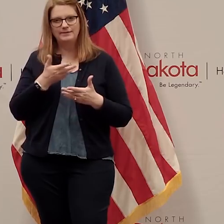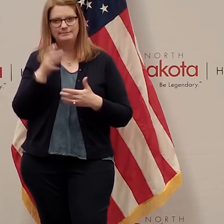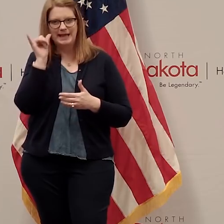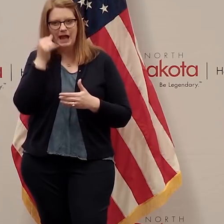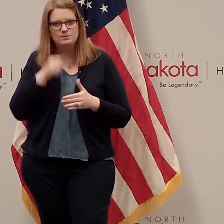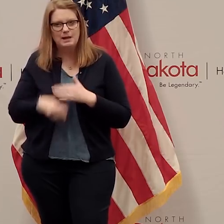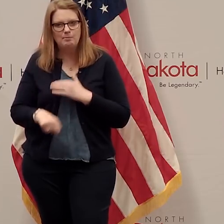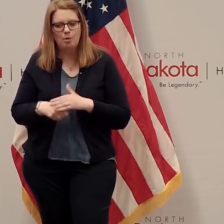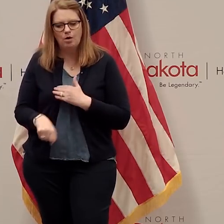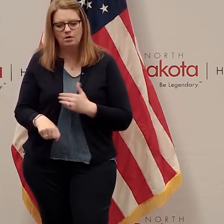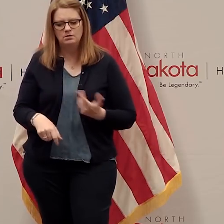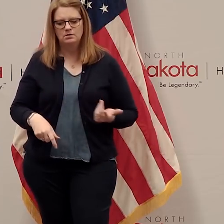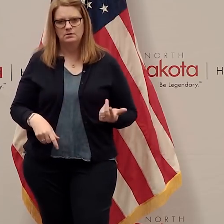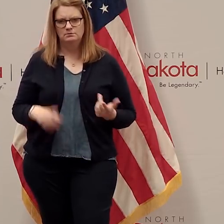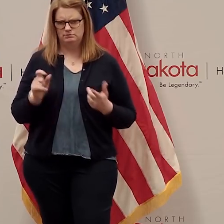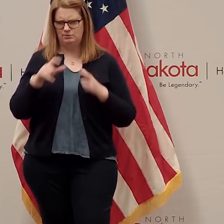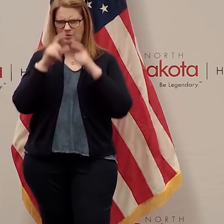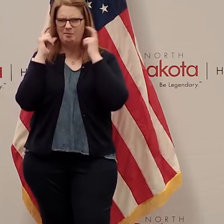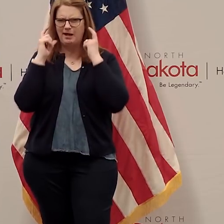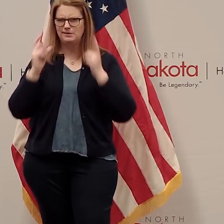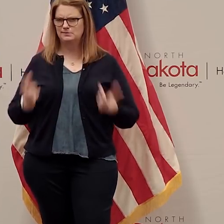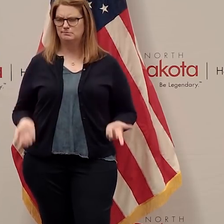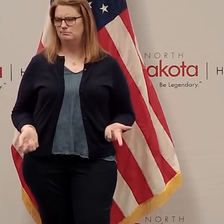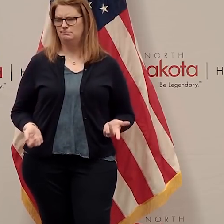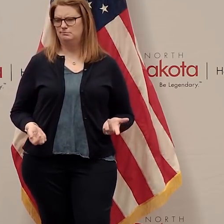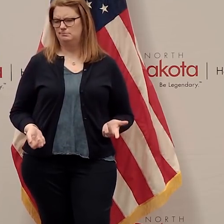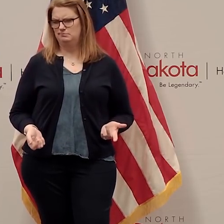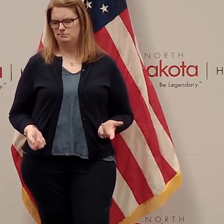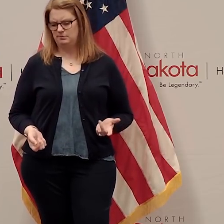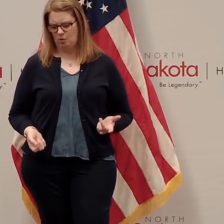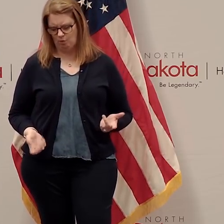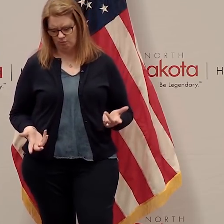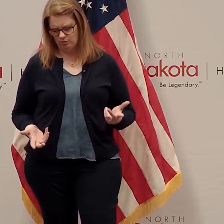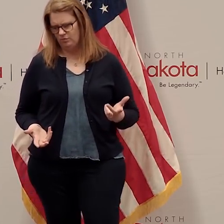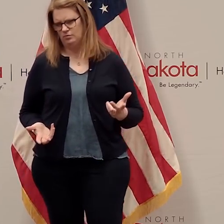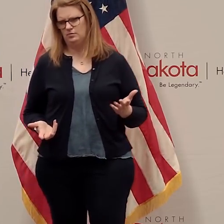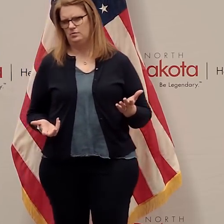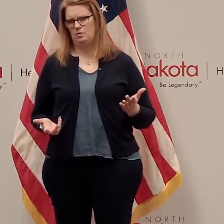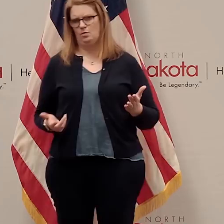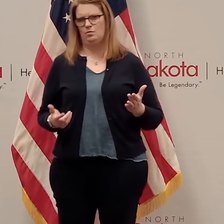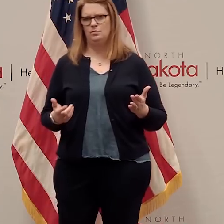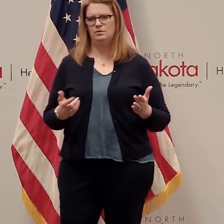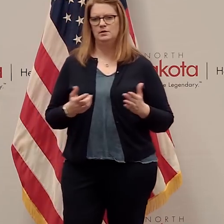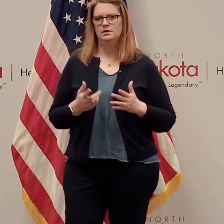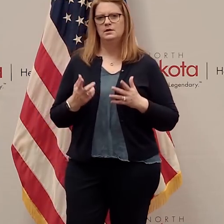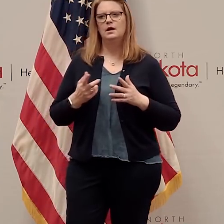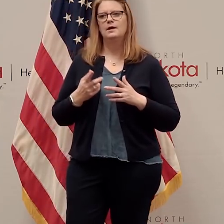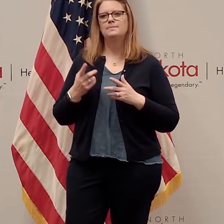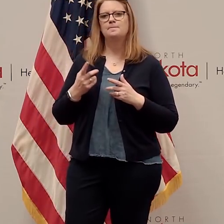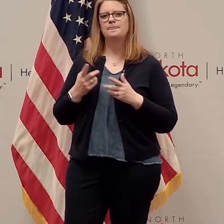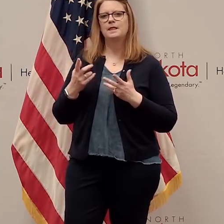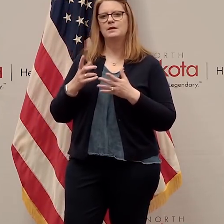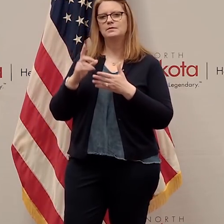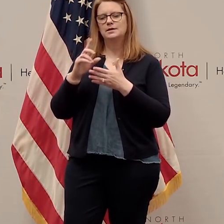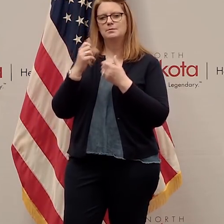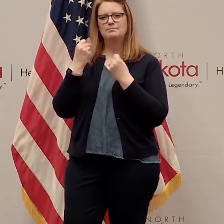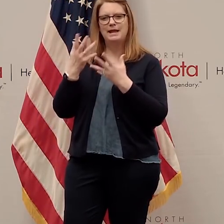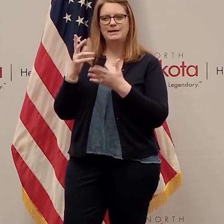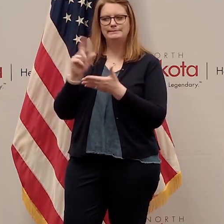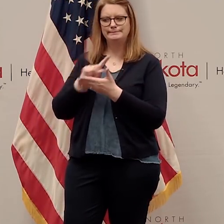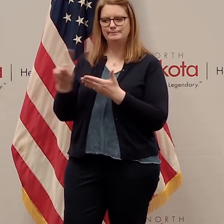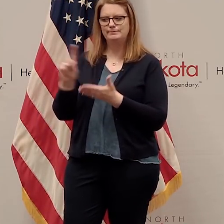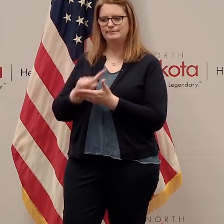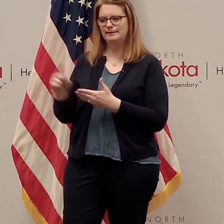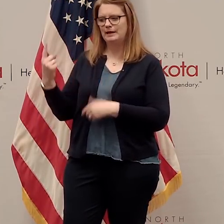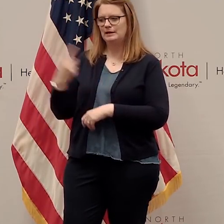Part of it's in North Dakota is just being practical about some people who can spend, you know, days and days, or their, you know, weeks at a time without being